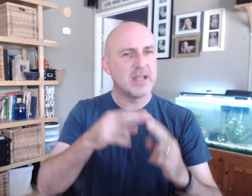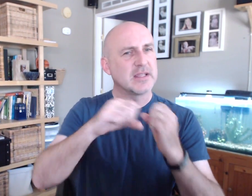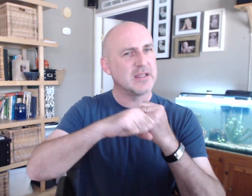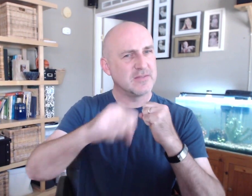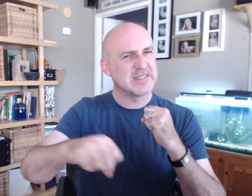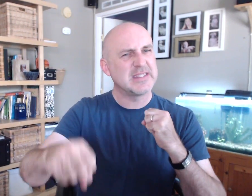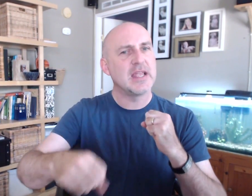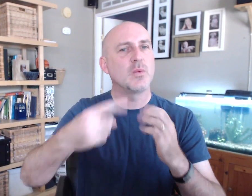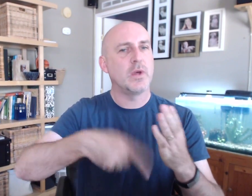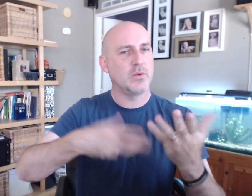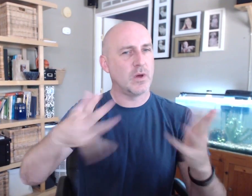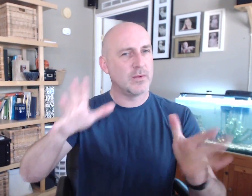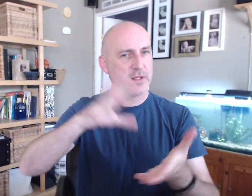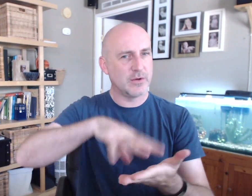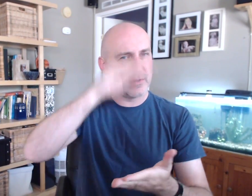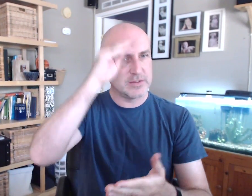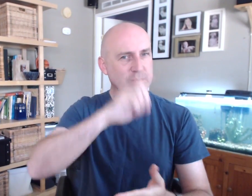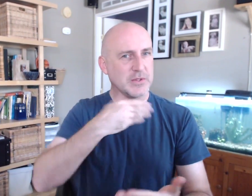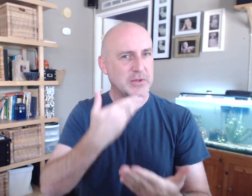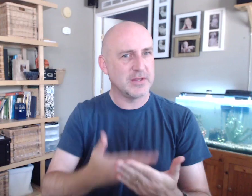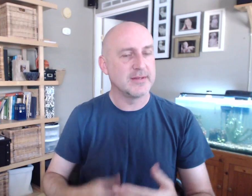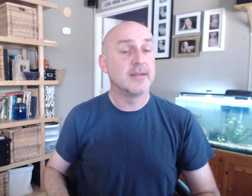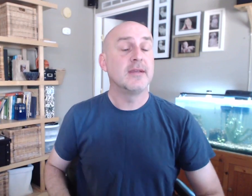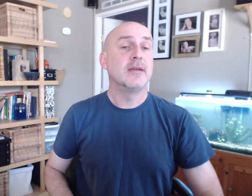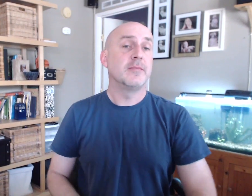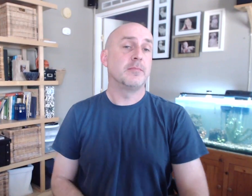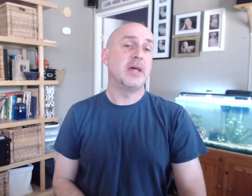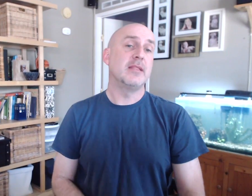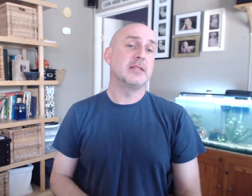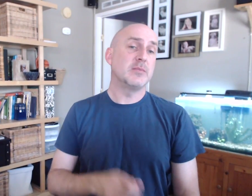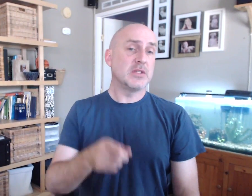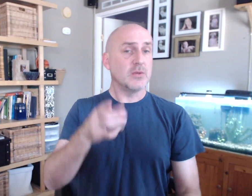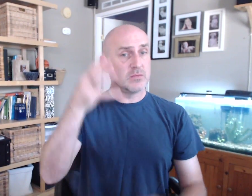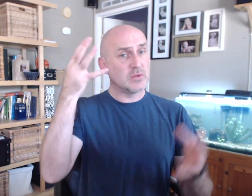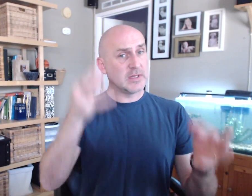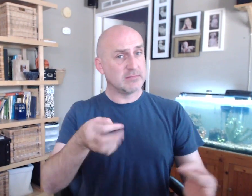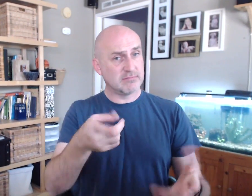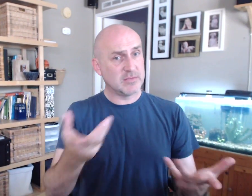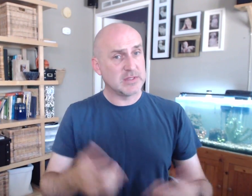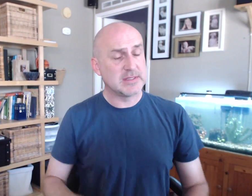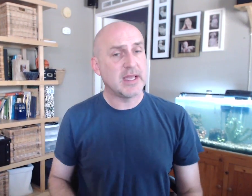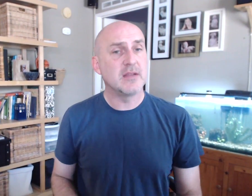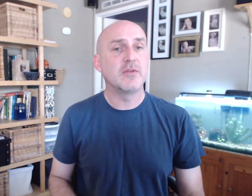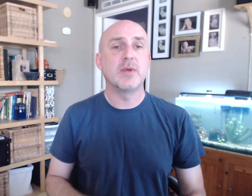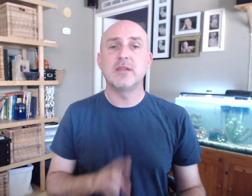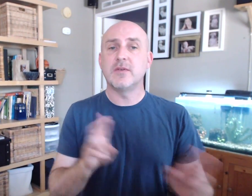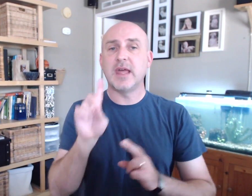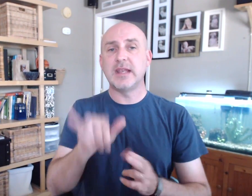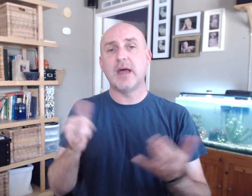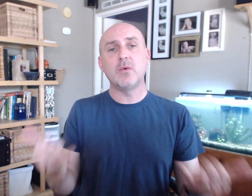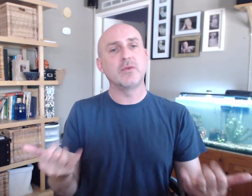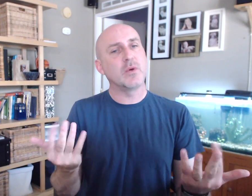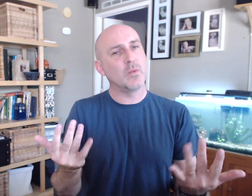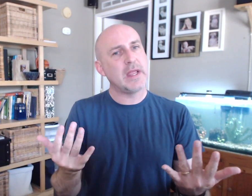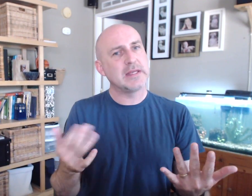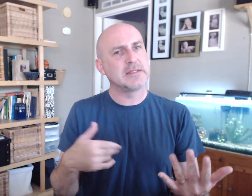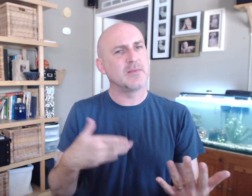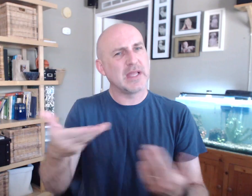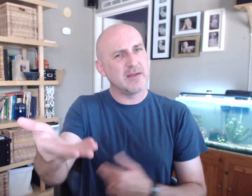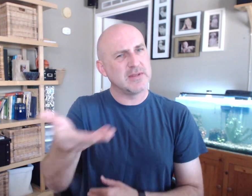kind of extend what you already learned. It's really good. But that's up to you. You can decide if you're ready for that now, or you want to wait until we kind of